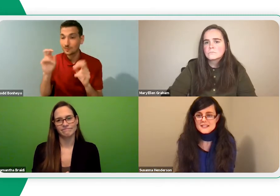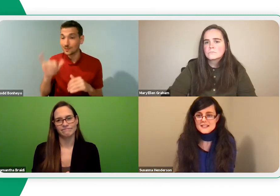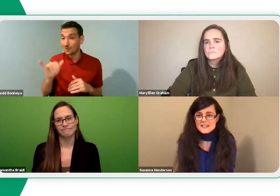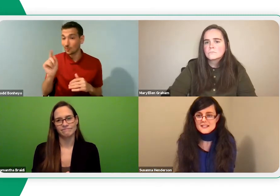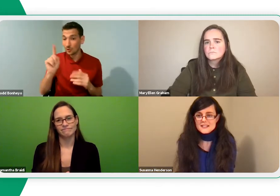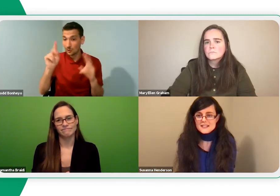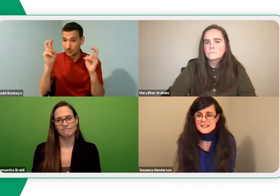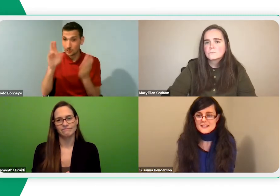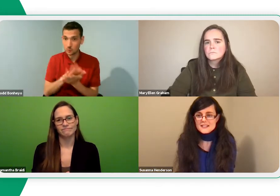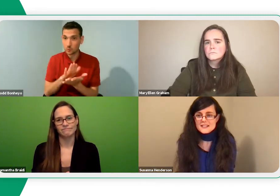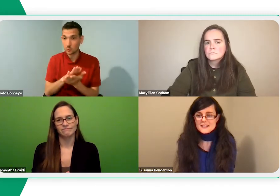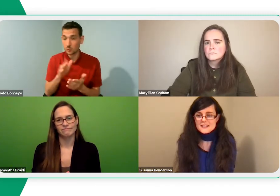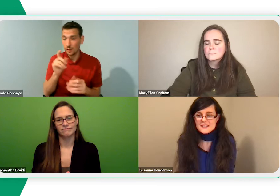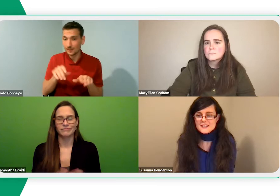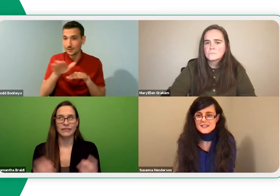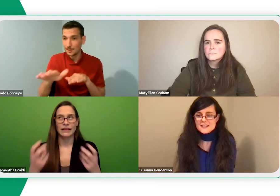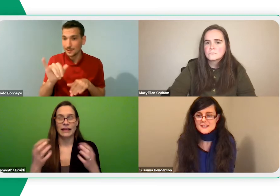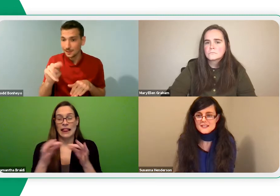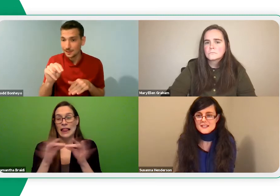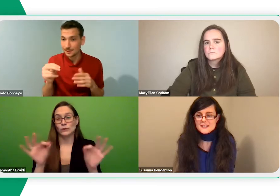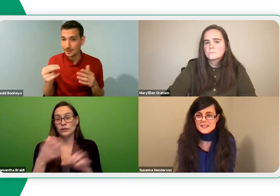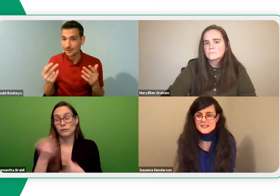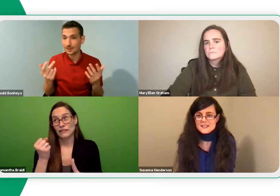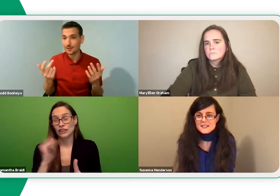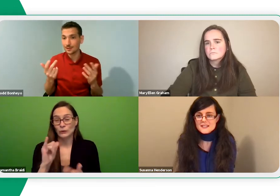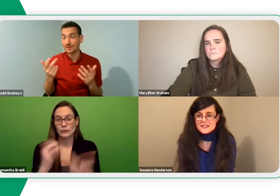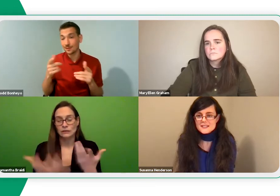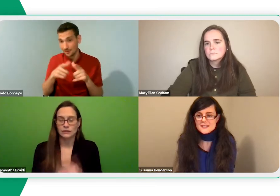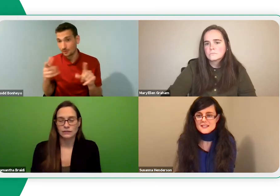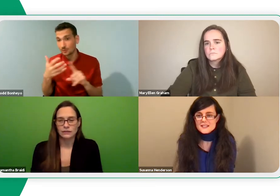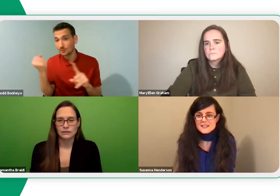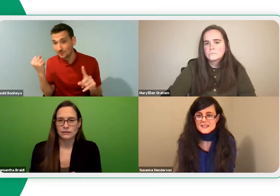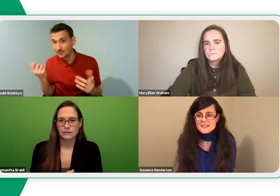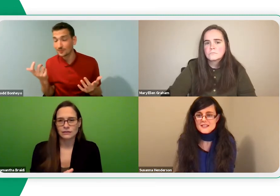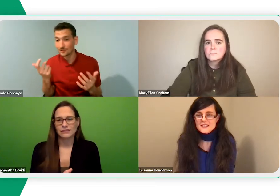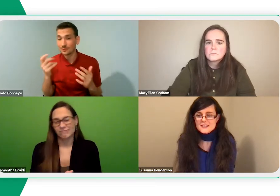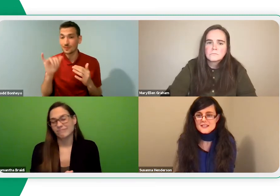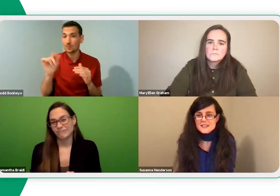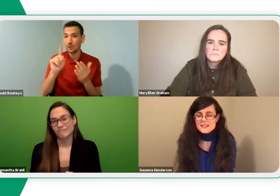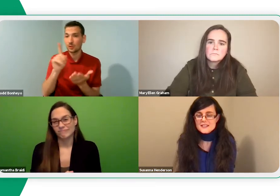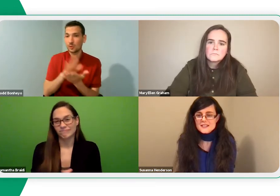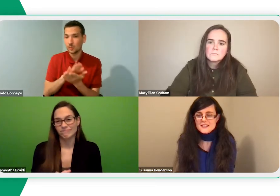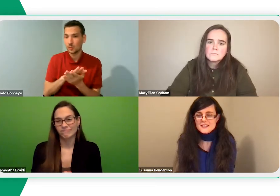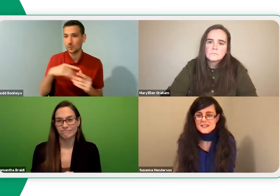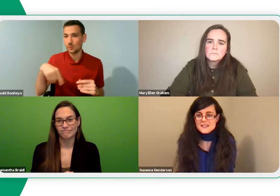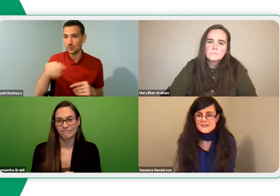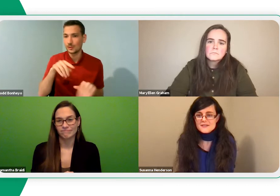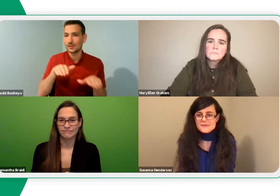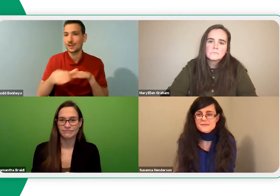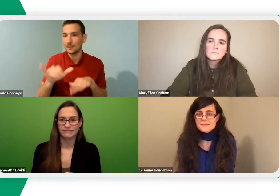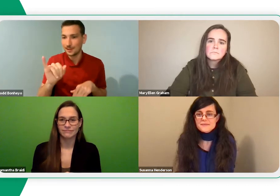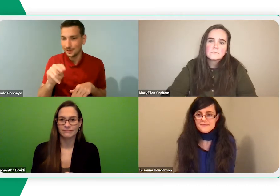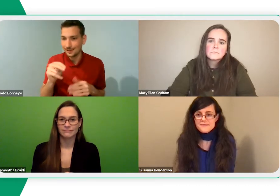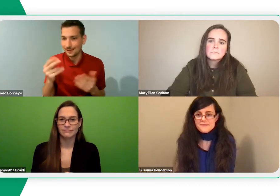same language? So really the issue becomes communication, and that's where schools need to step in. And language deprivation. There's